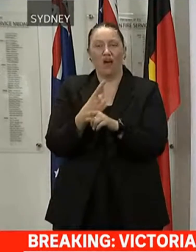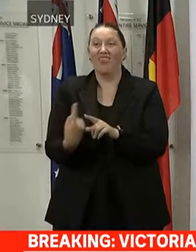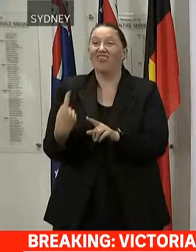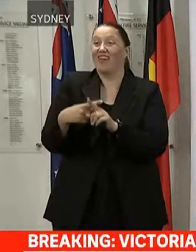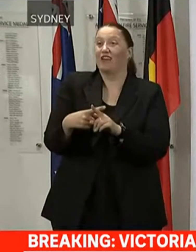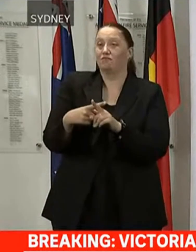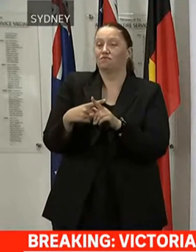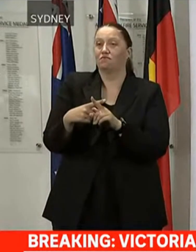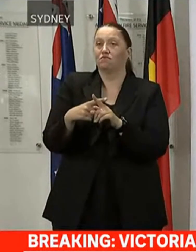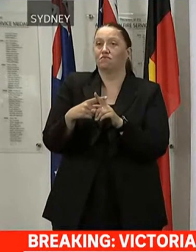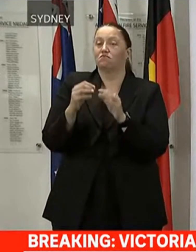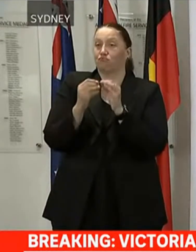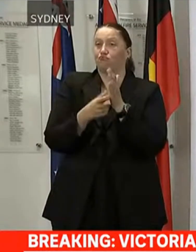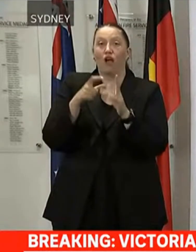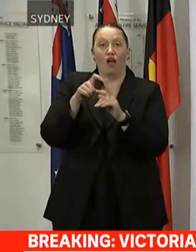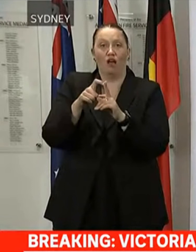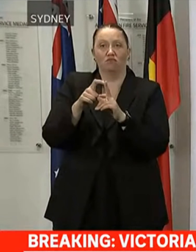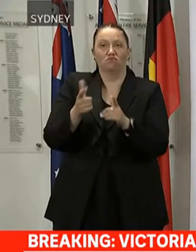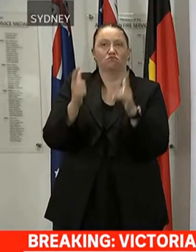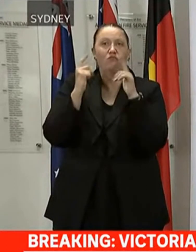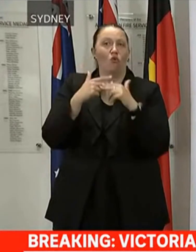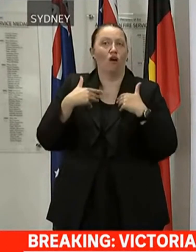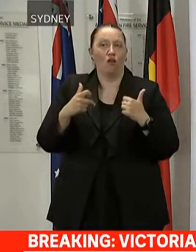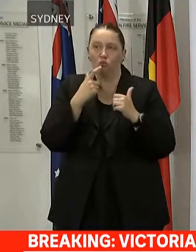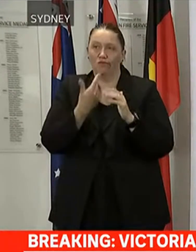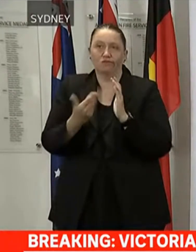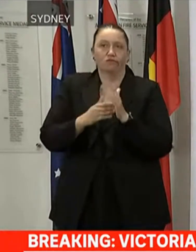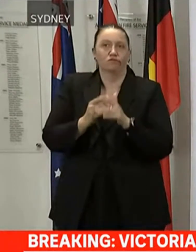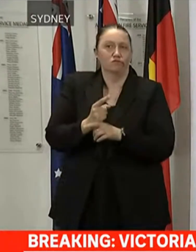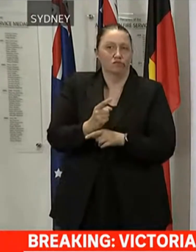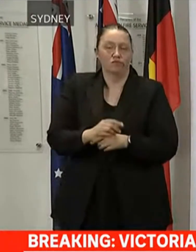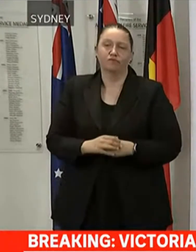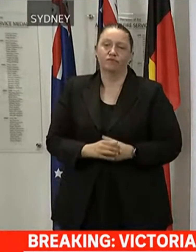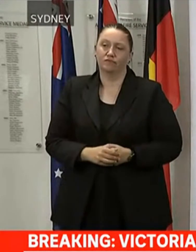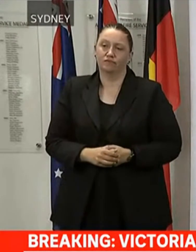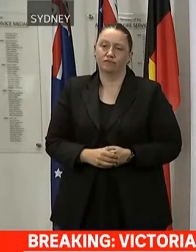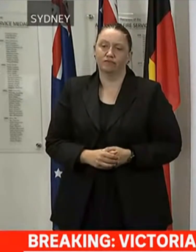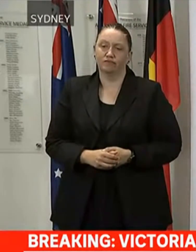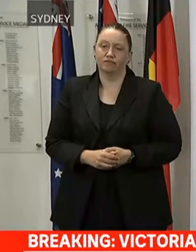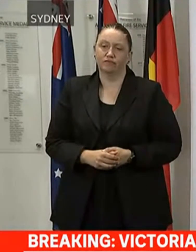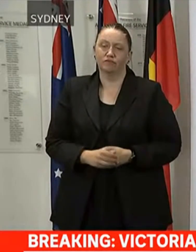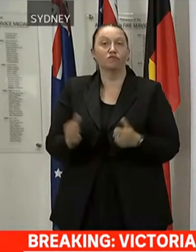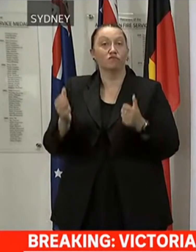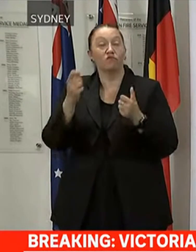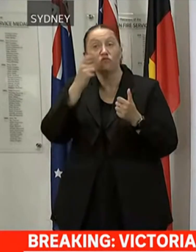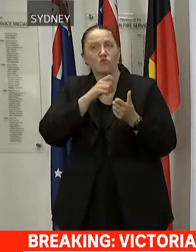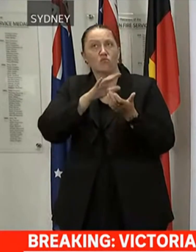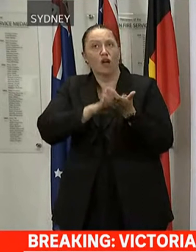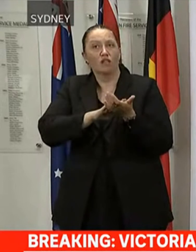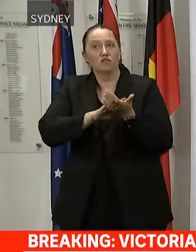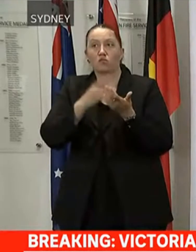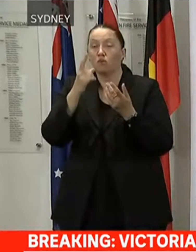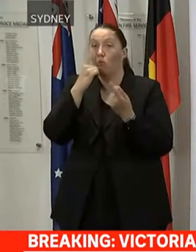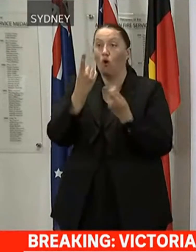Minister for Health will expand on this, is that, as you know, there were some months when overseas travellers came back to New